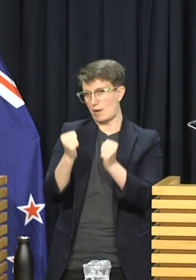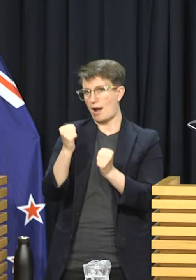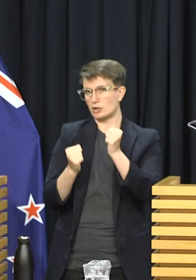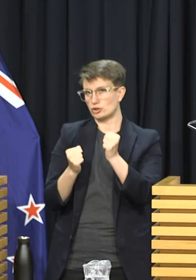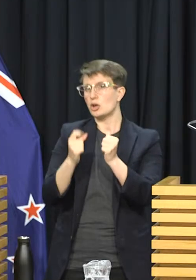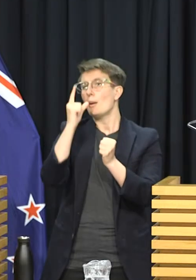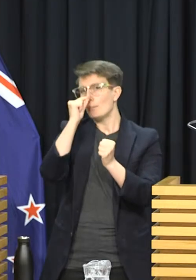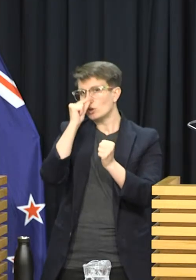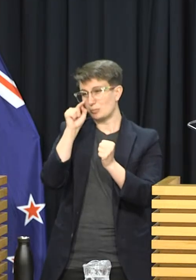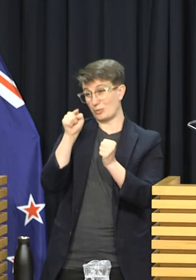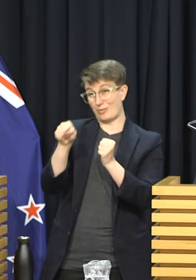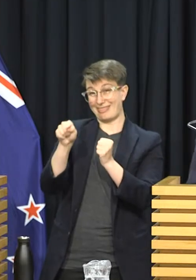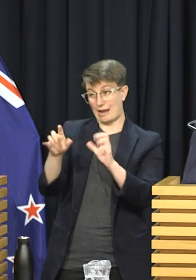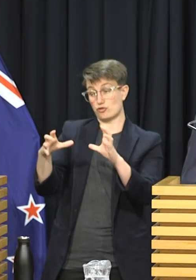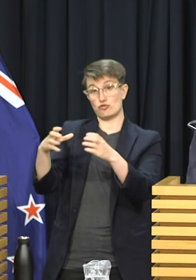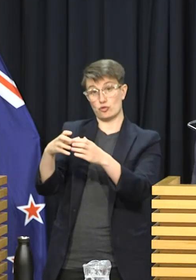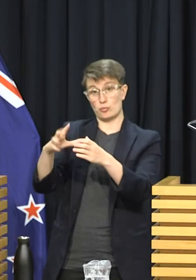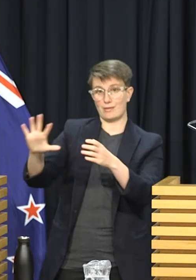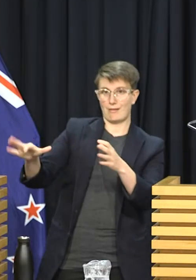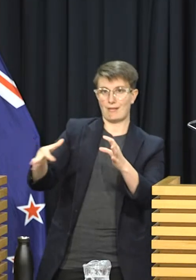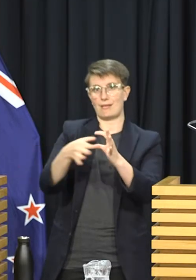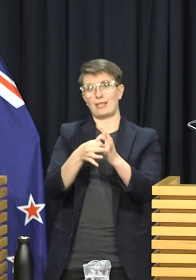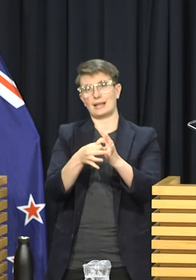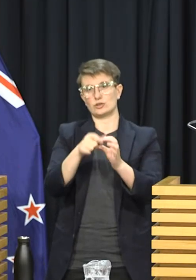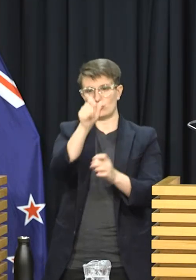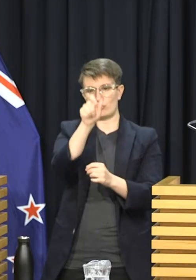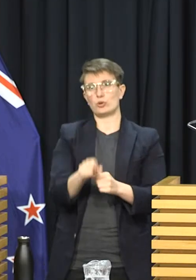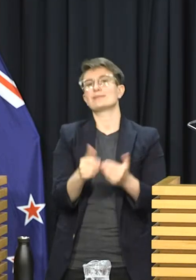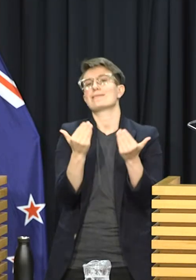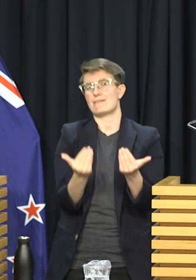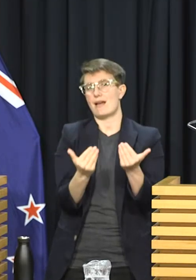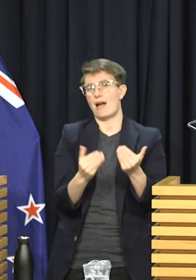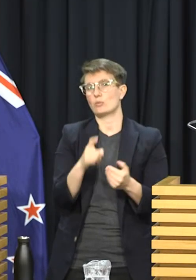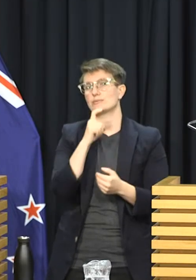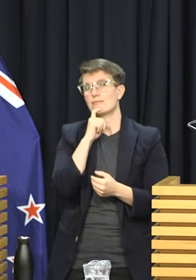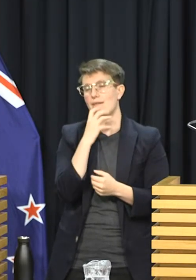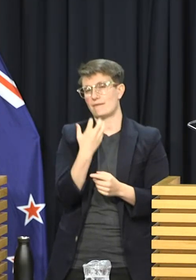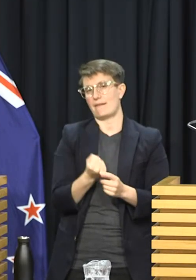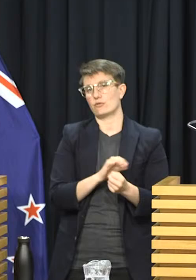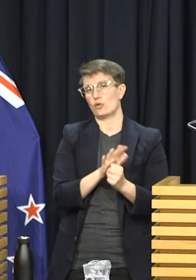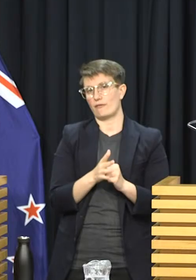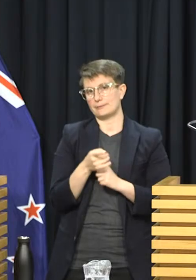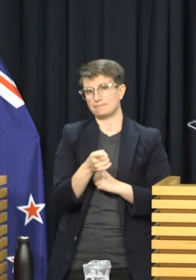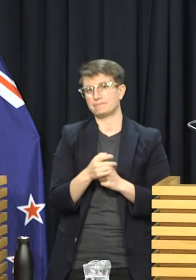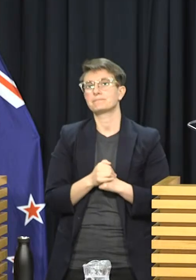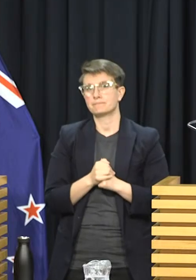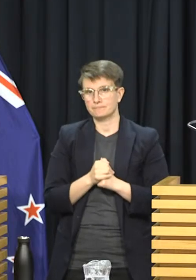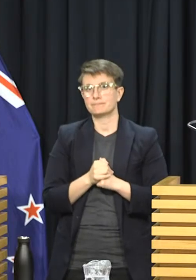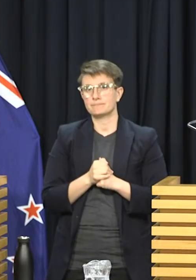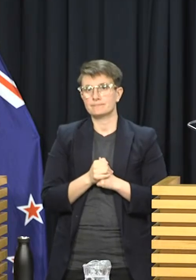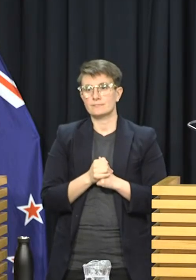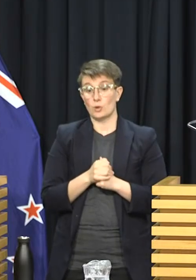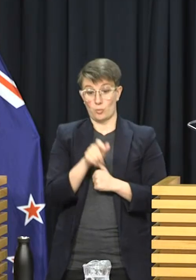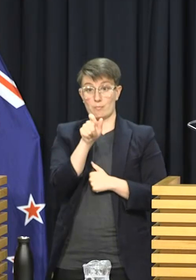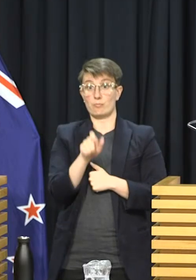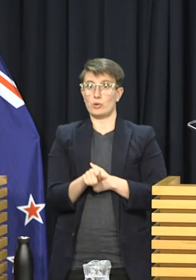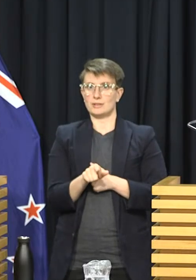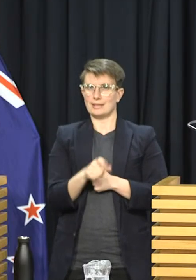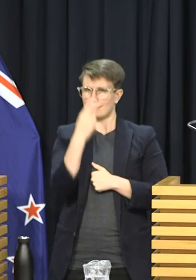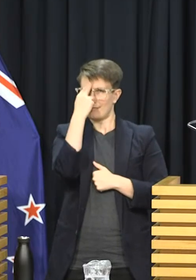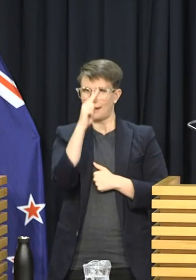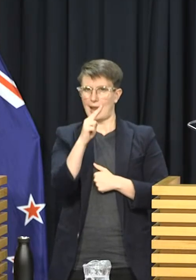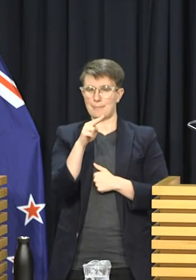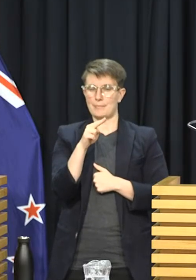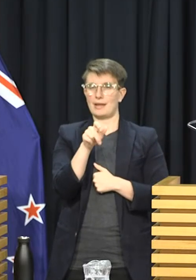to have become infected if it's linked, as we expect, to one of these cases. Should note case A and